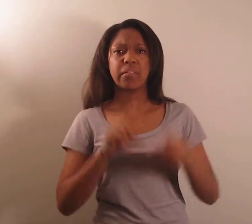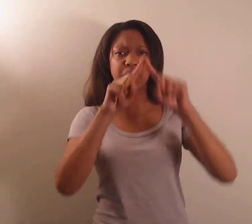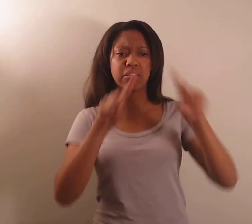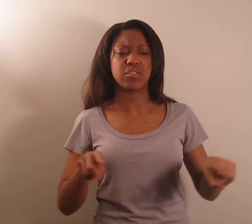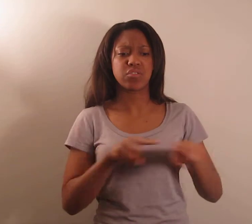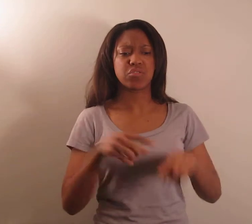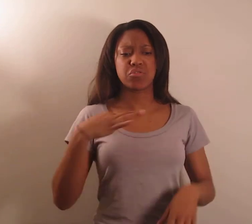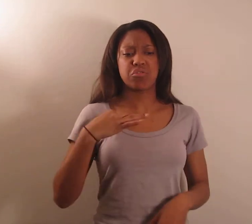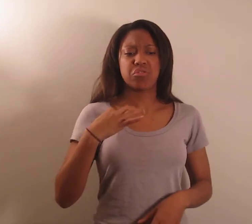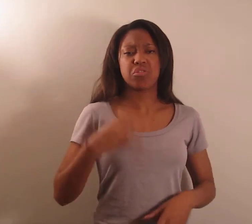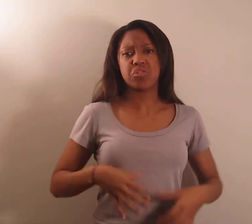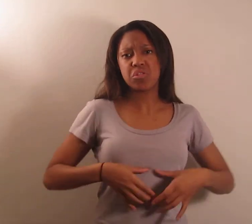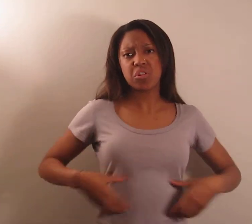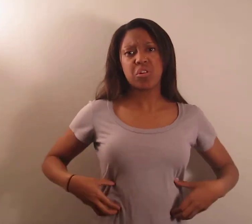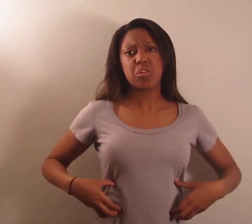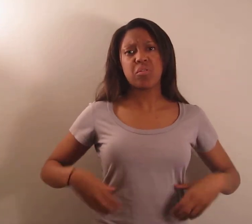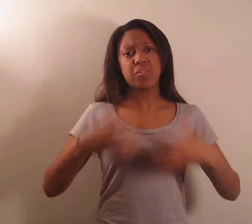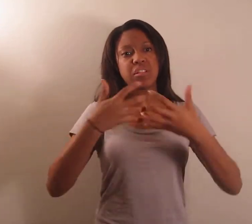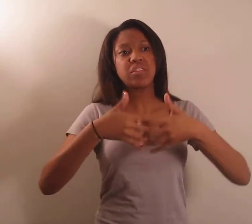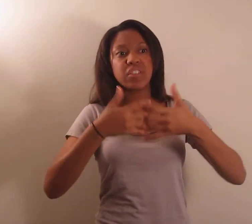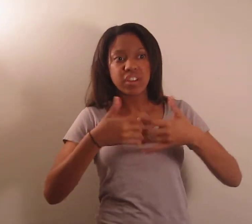were working in a much more modern factory environment.